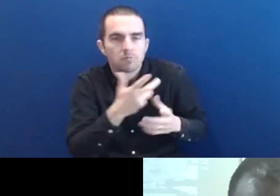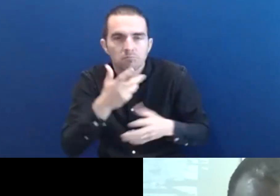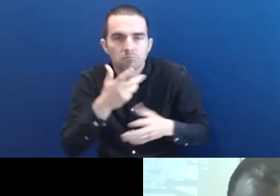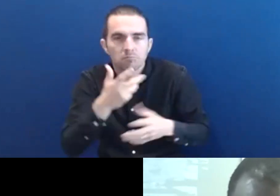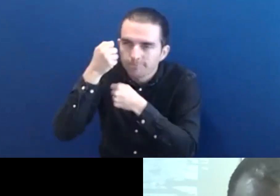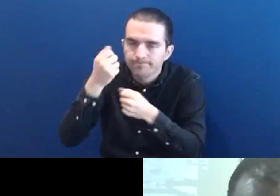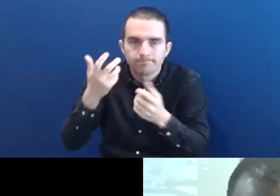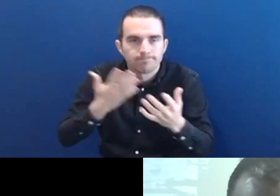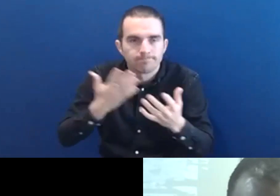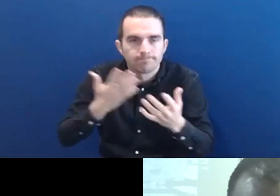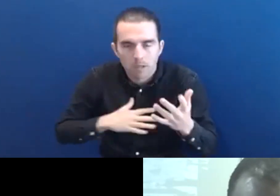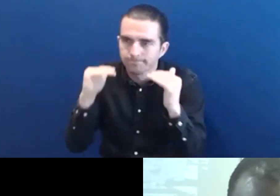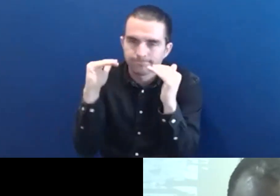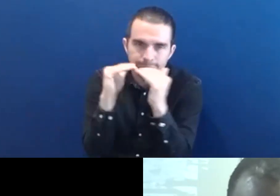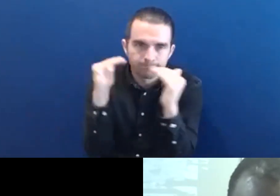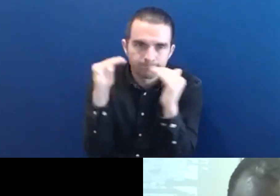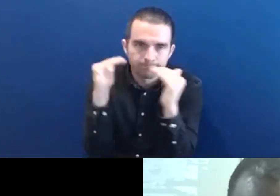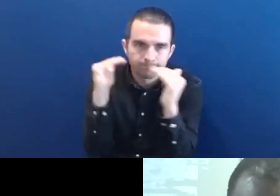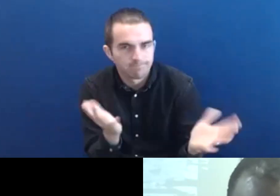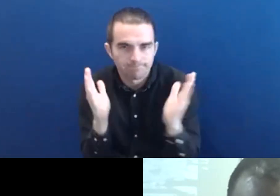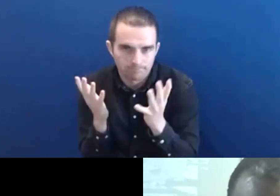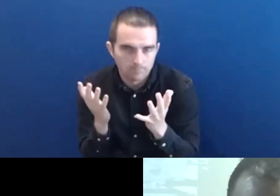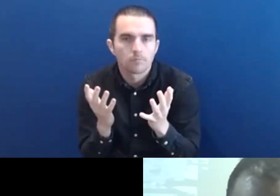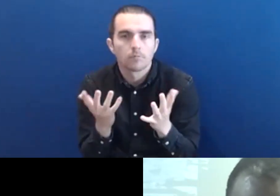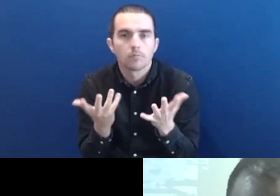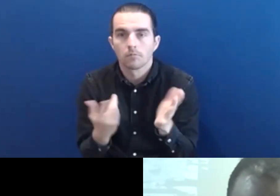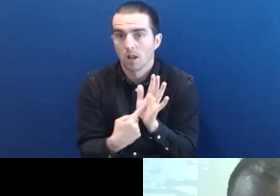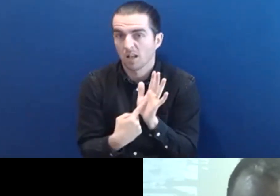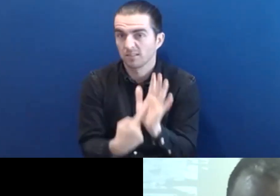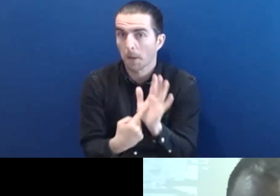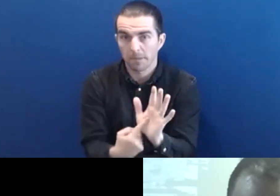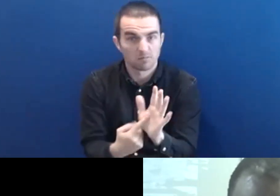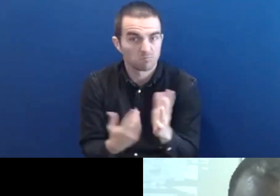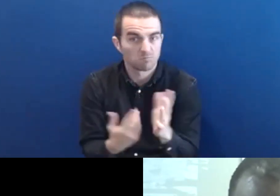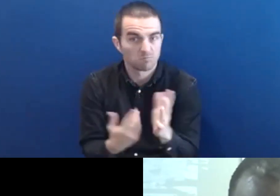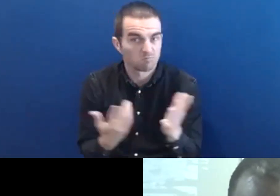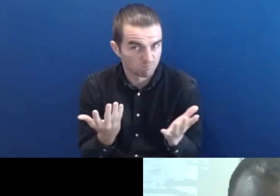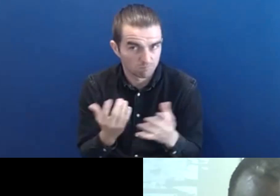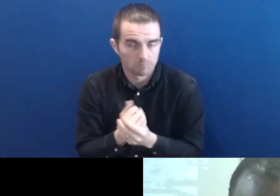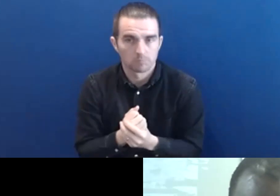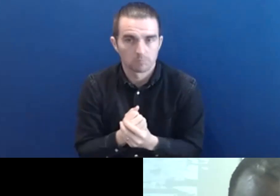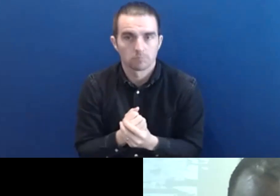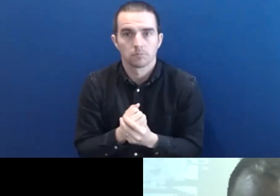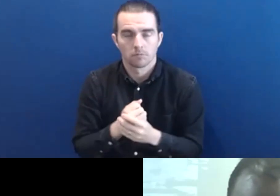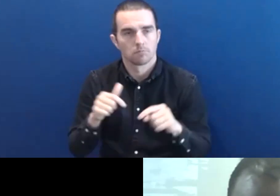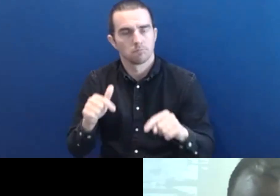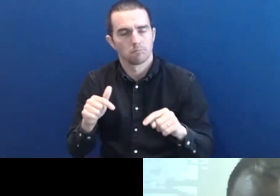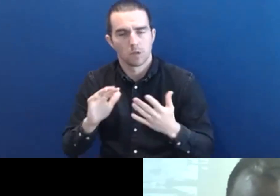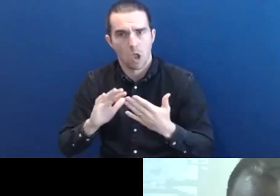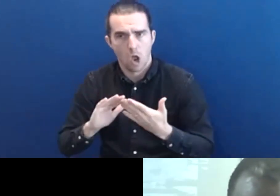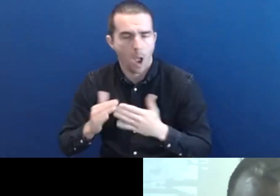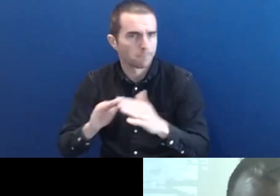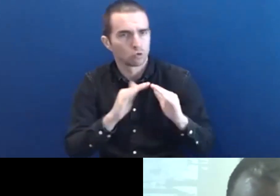SAFE4, which is the Community Empowerment Progress Organization, and it's also